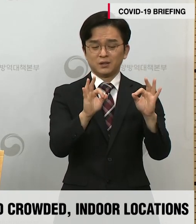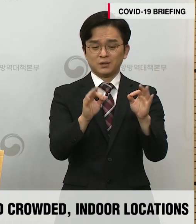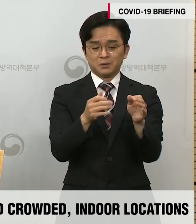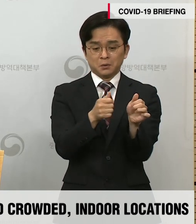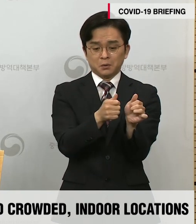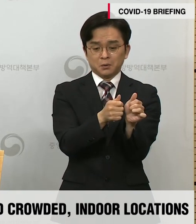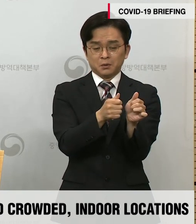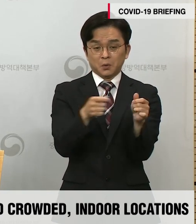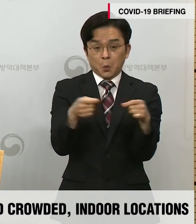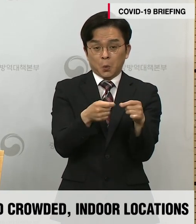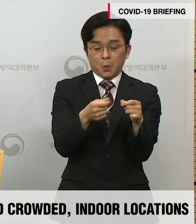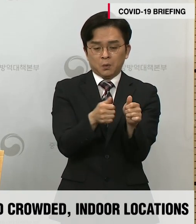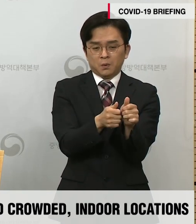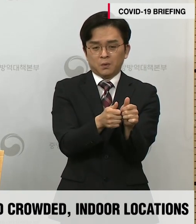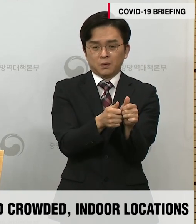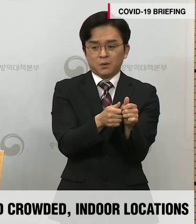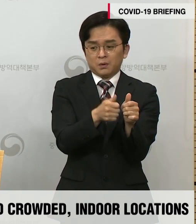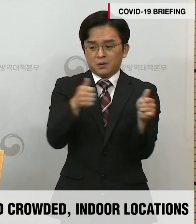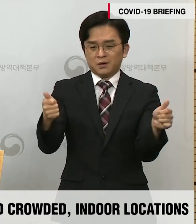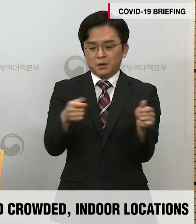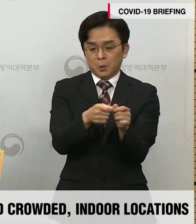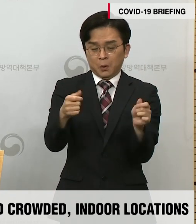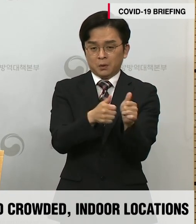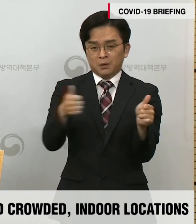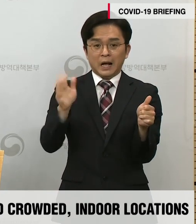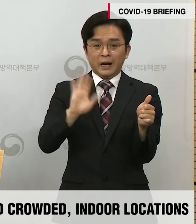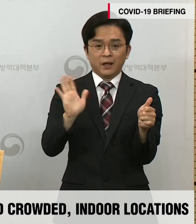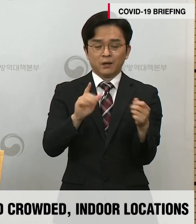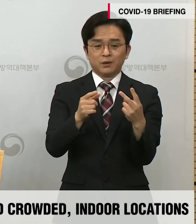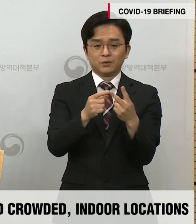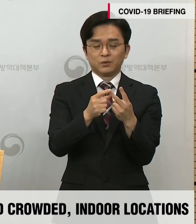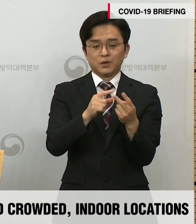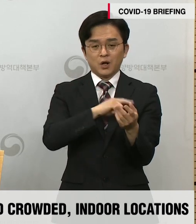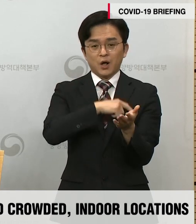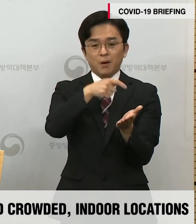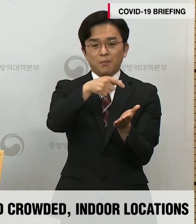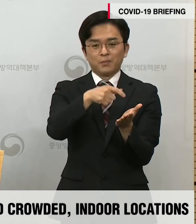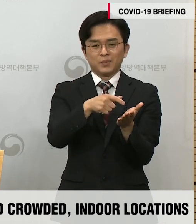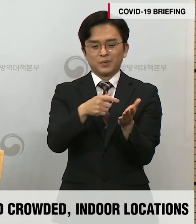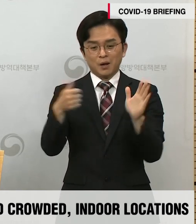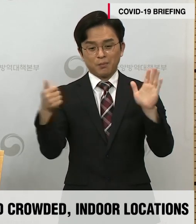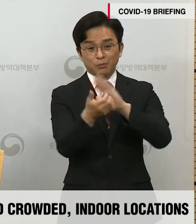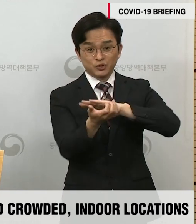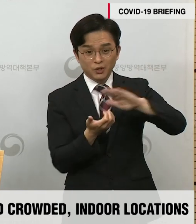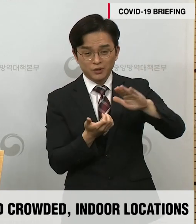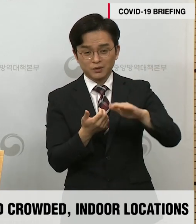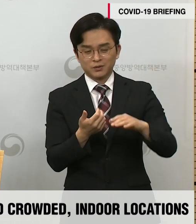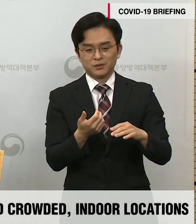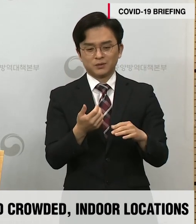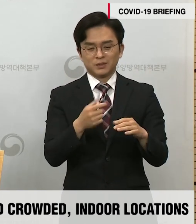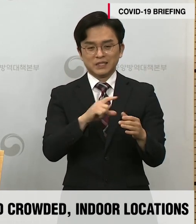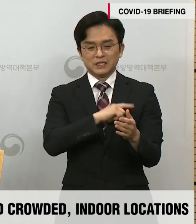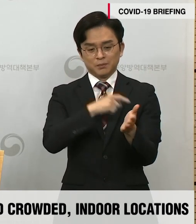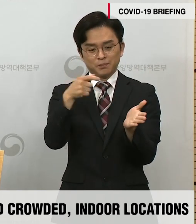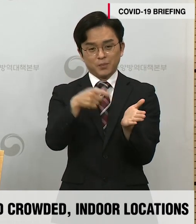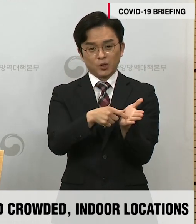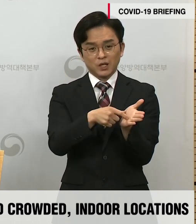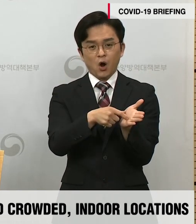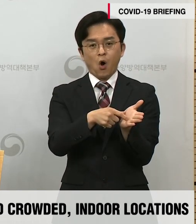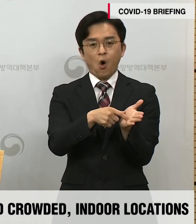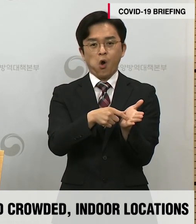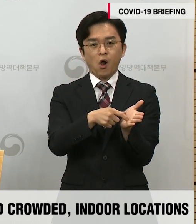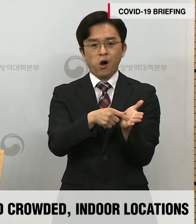that the social distancing campaign was not kept, and the list of the entry log was